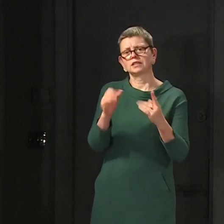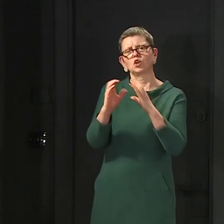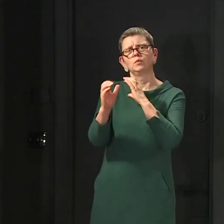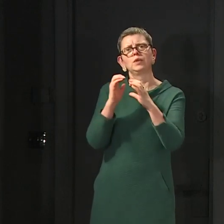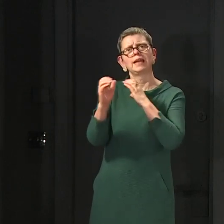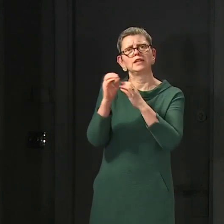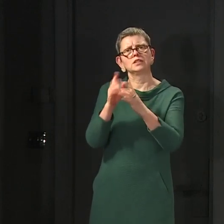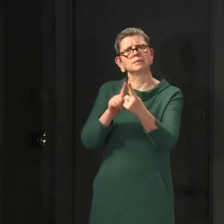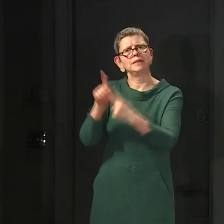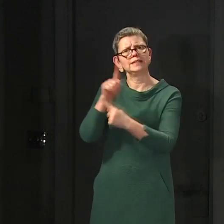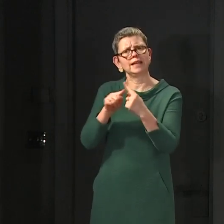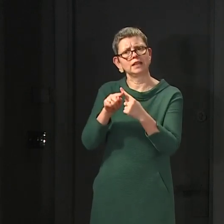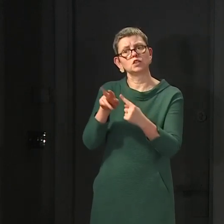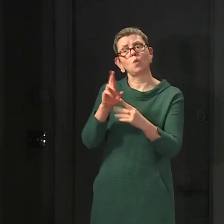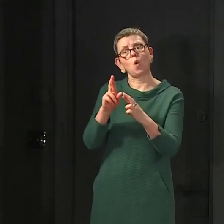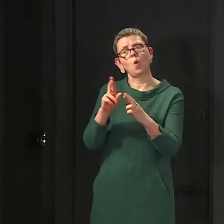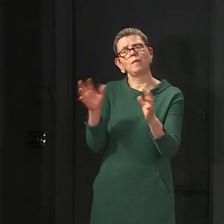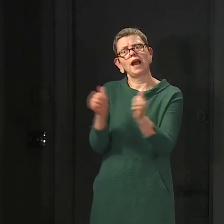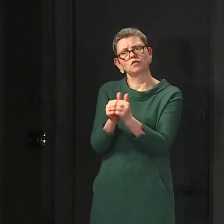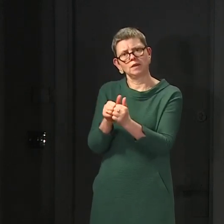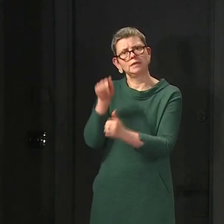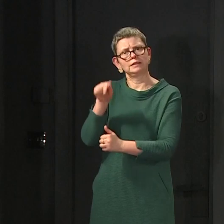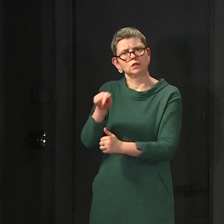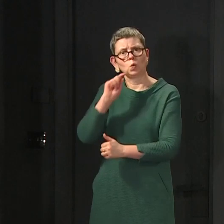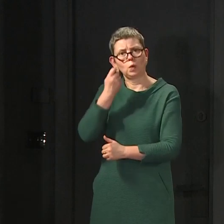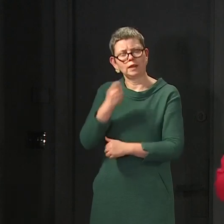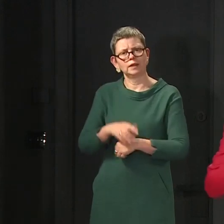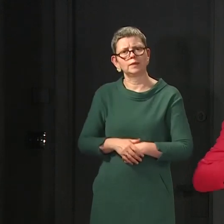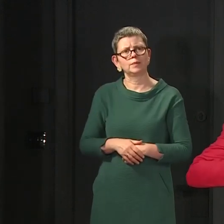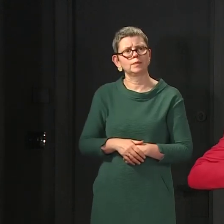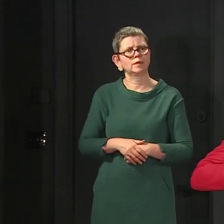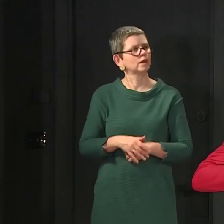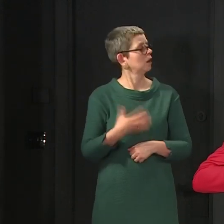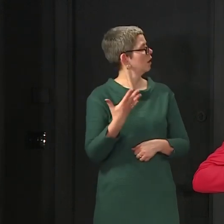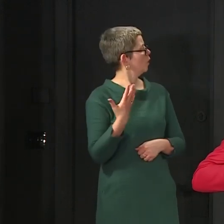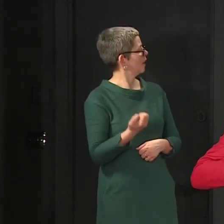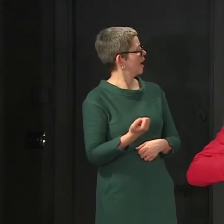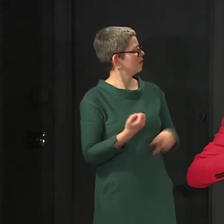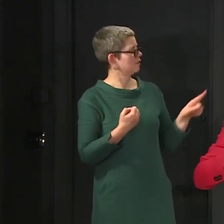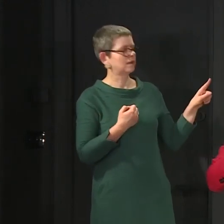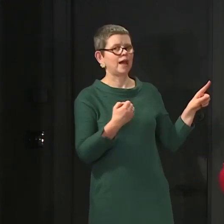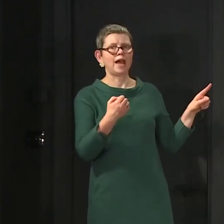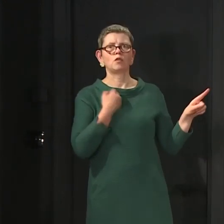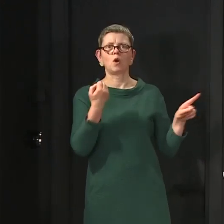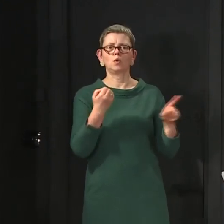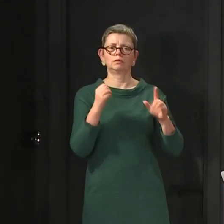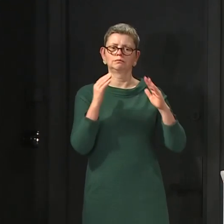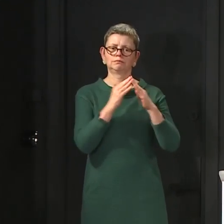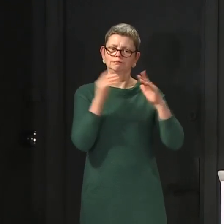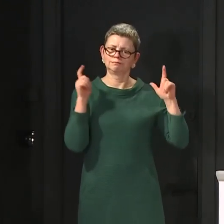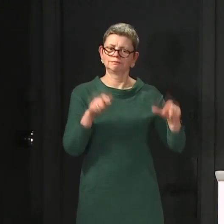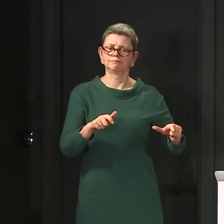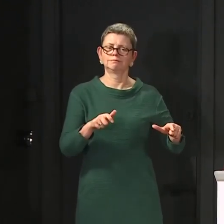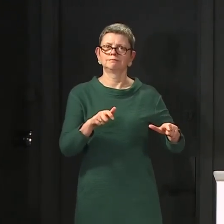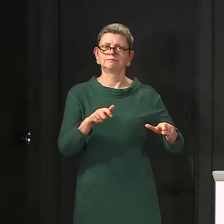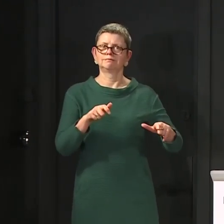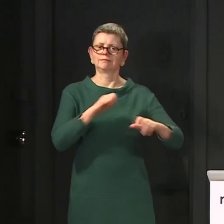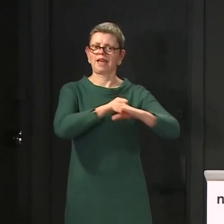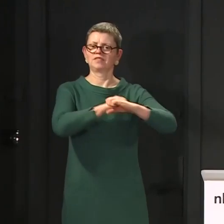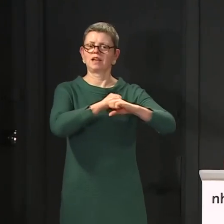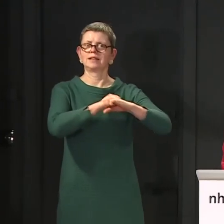that meeting. We have our own stay-at-home advertising campaign. I was just checking, you can see an example of it behind me here. So